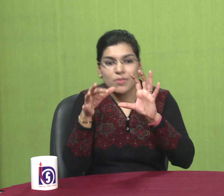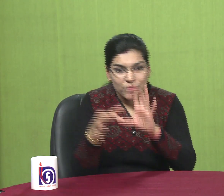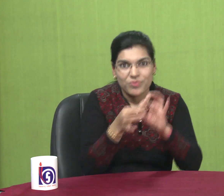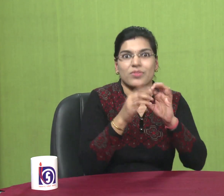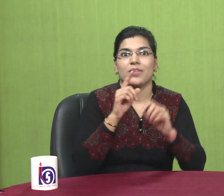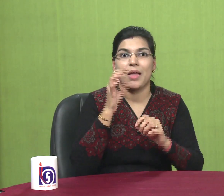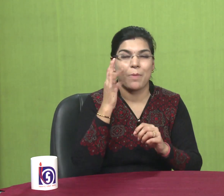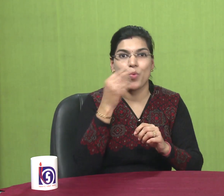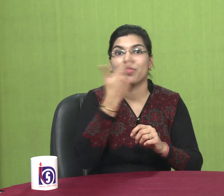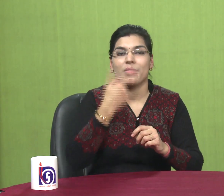Next comes the host name.